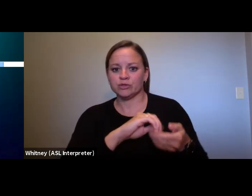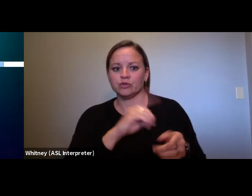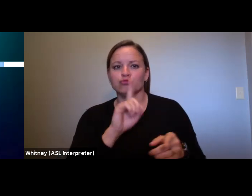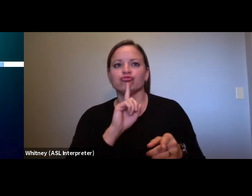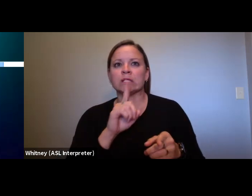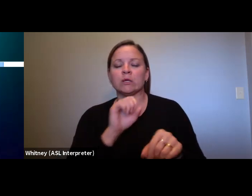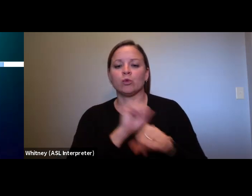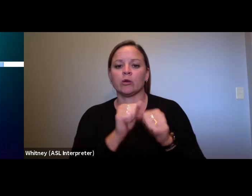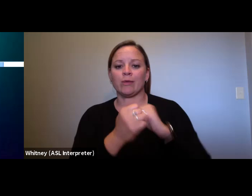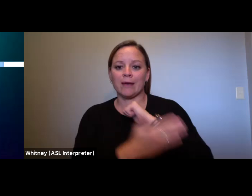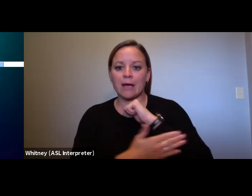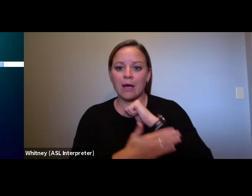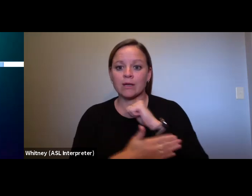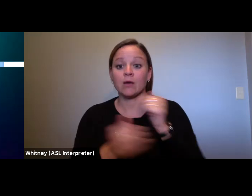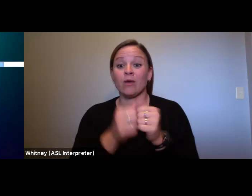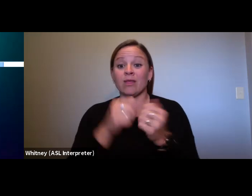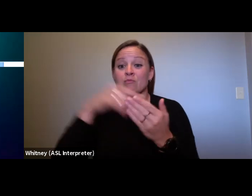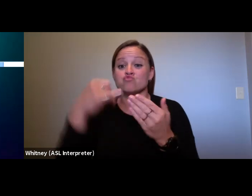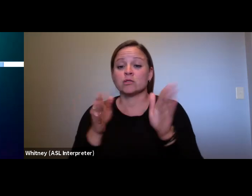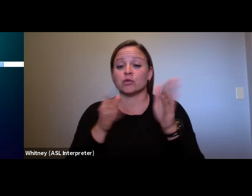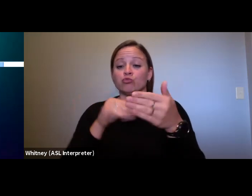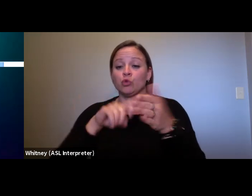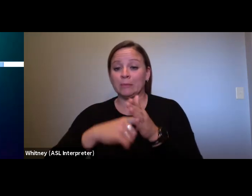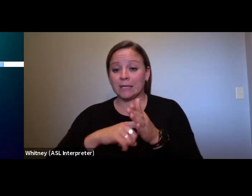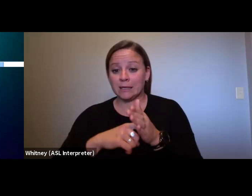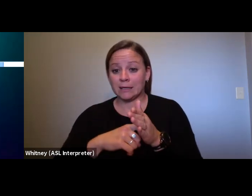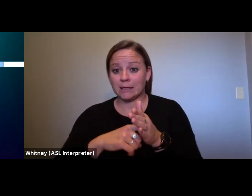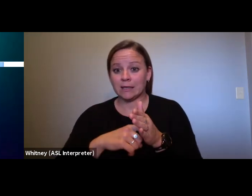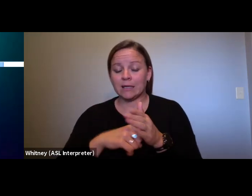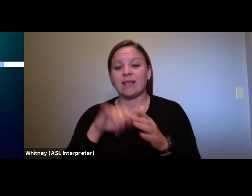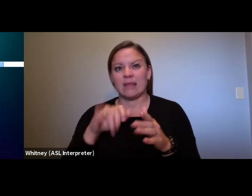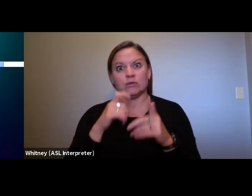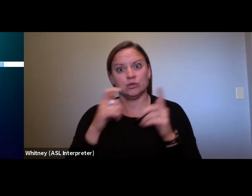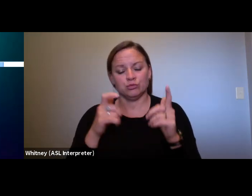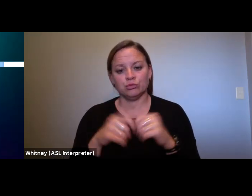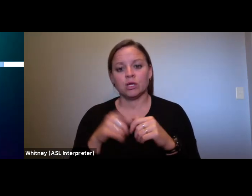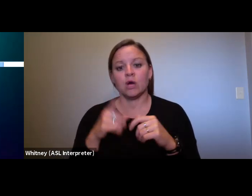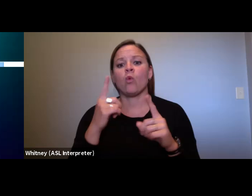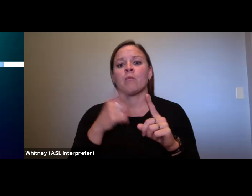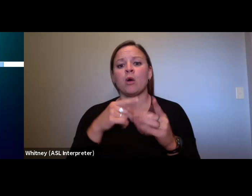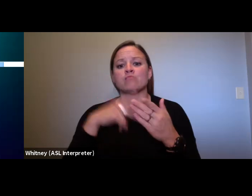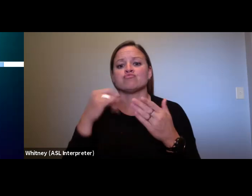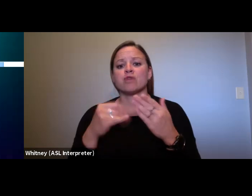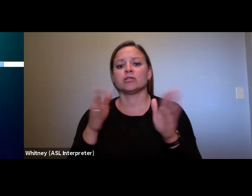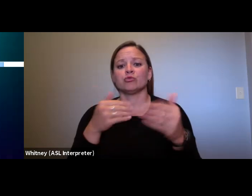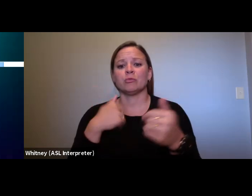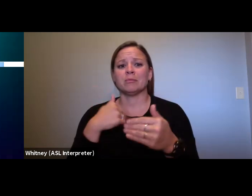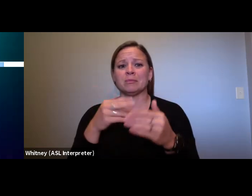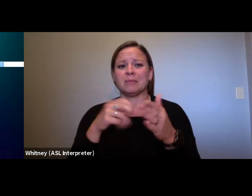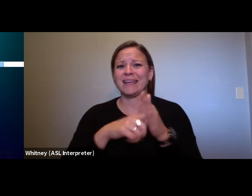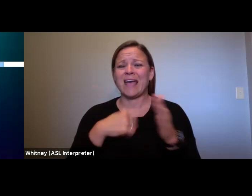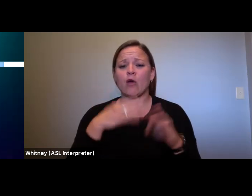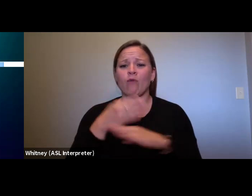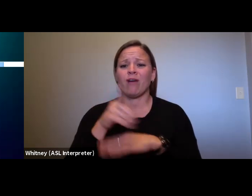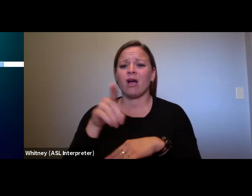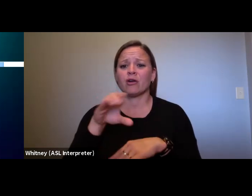county, with Project Roomkey, because that was huge. At one point, Project Roomkey had over 100 people. We